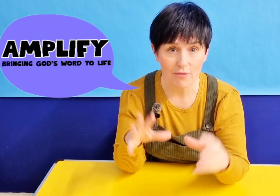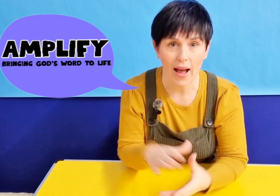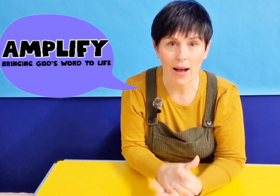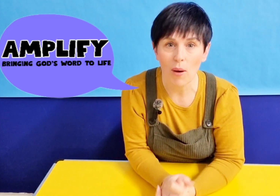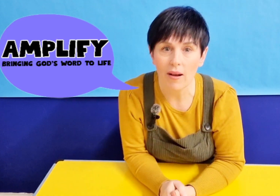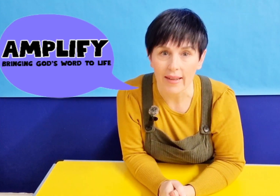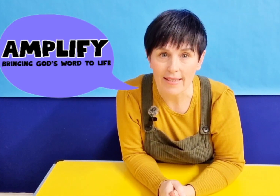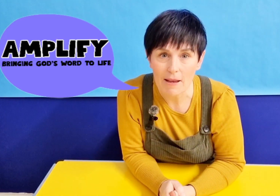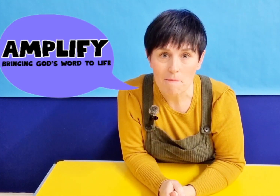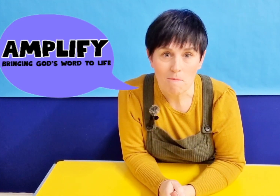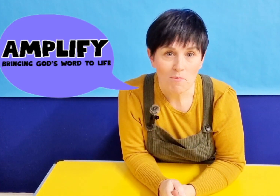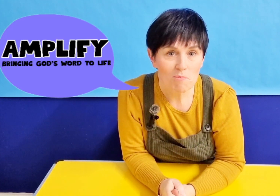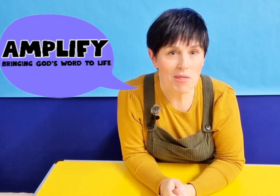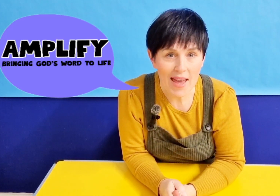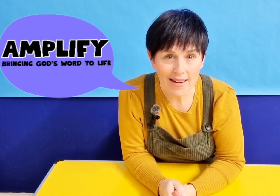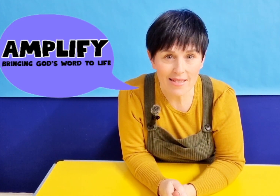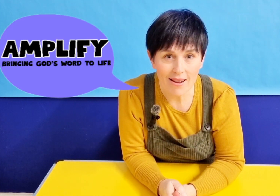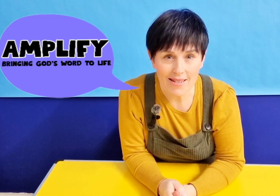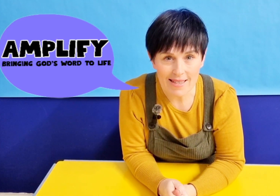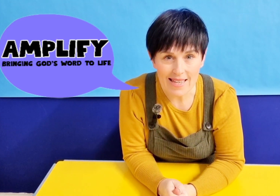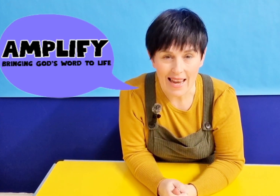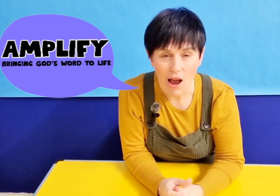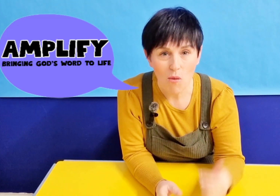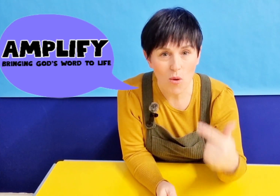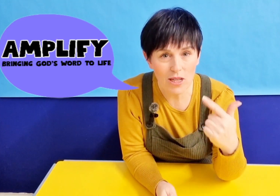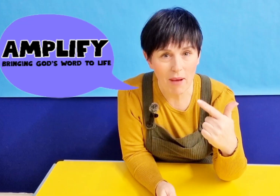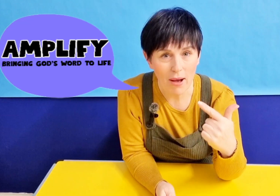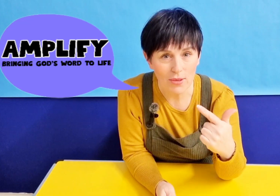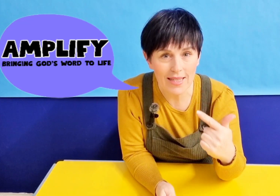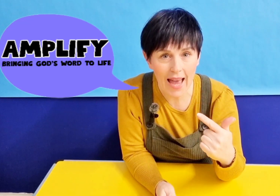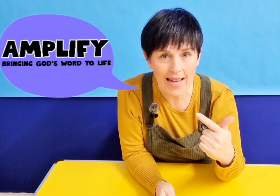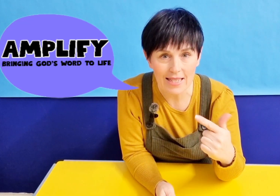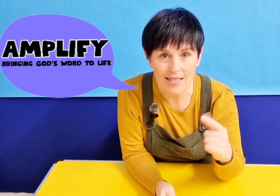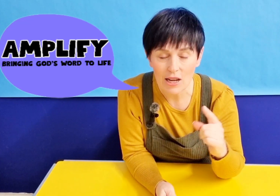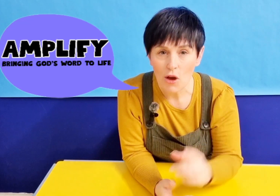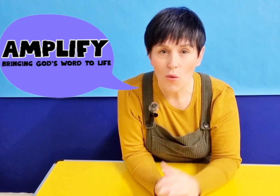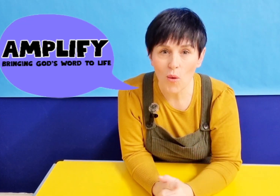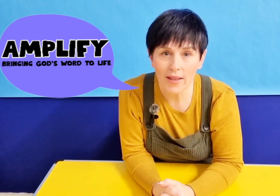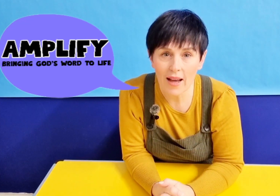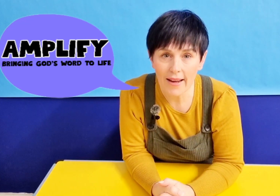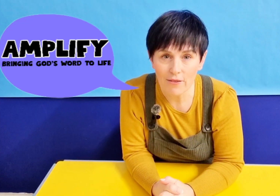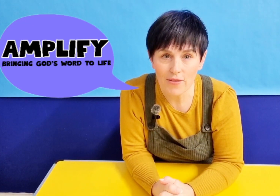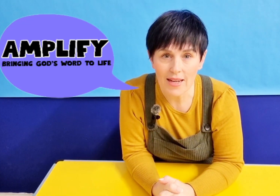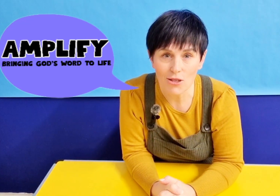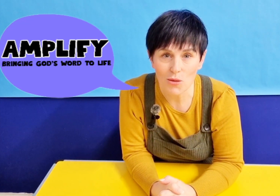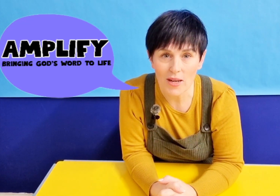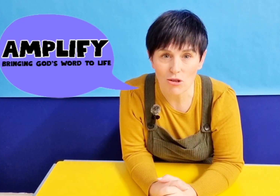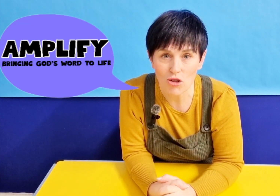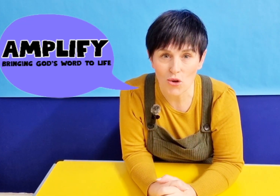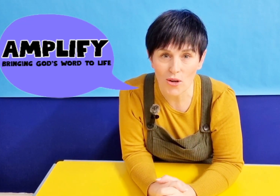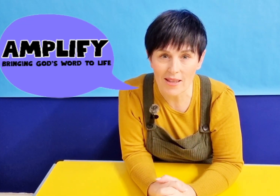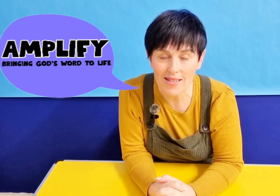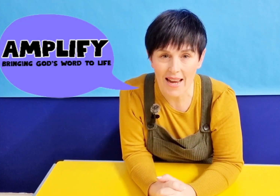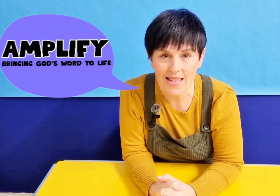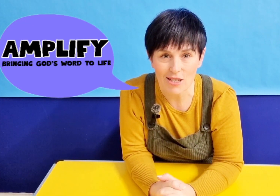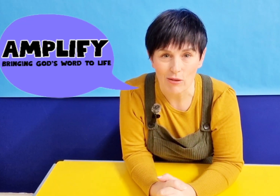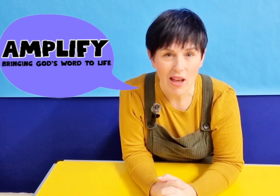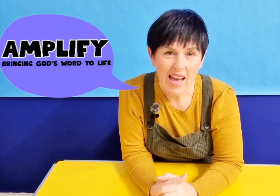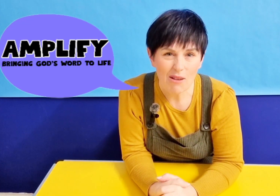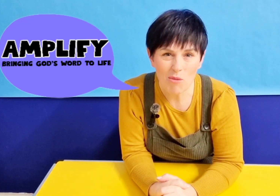for our eyes. But then I started thinking, what about taste? What kind of things do we enjoy the taste of and what